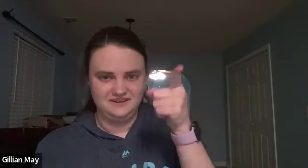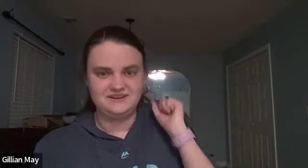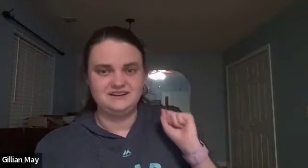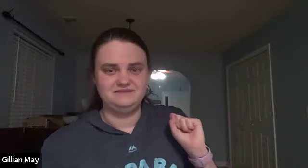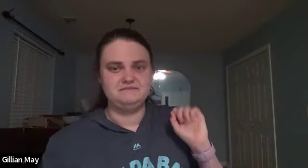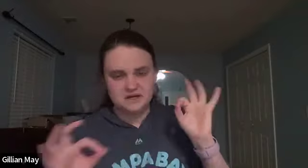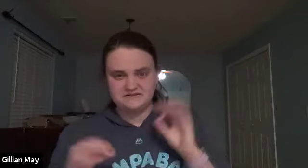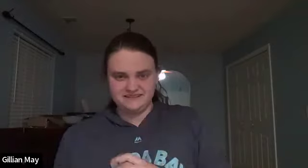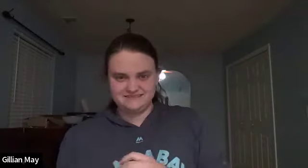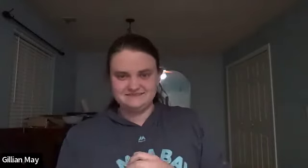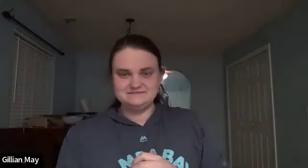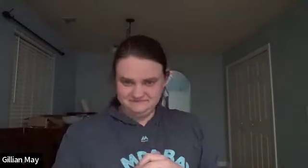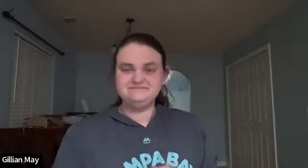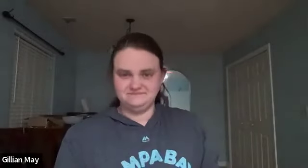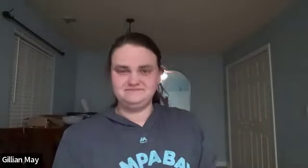Good. Perfect. Mm-hmm.